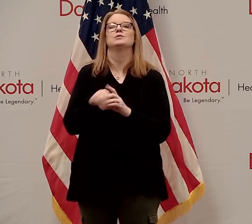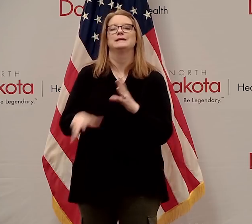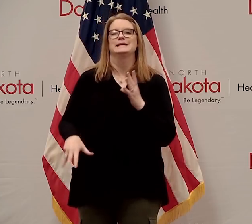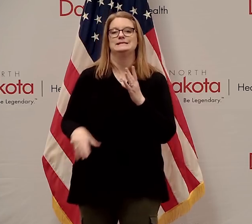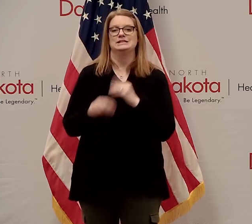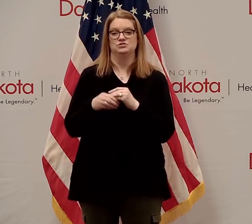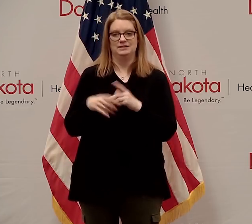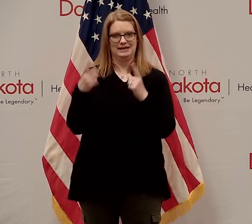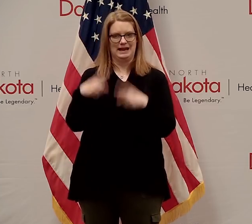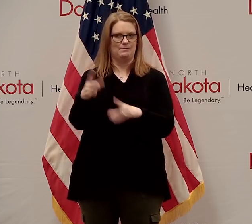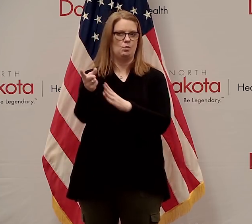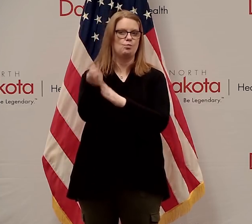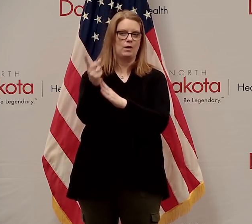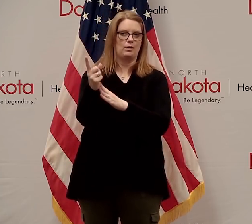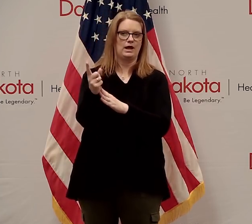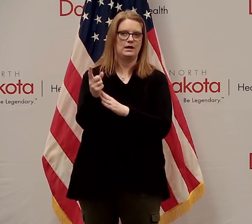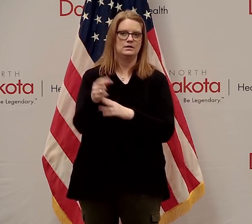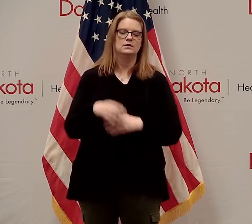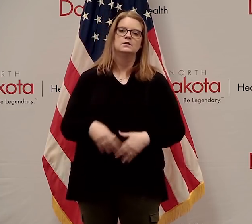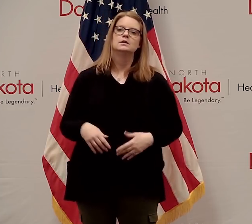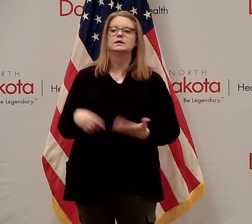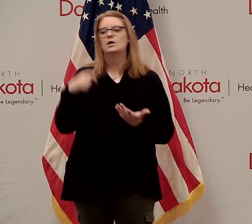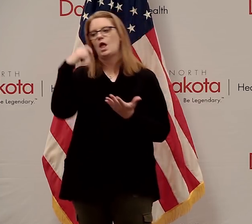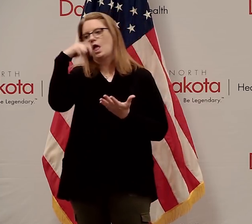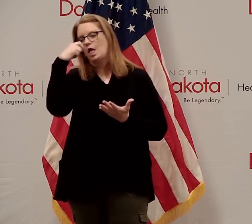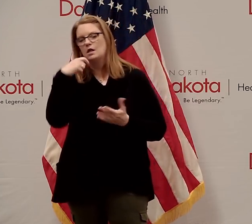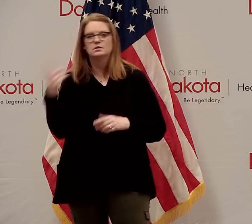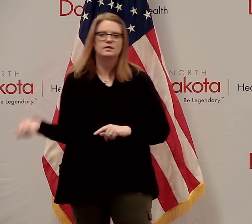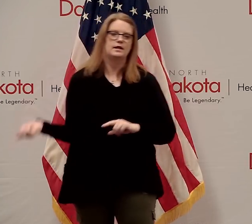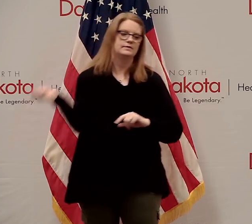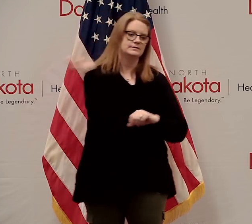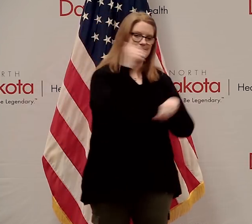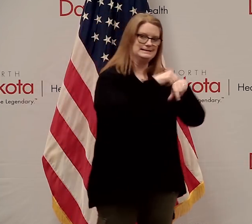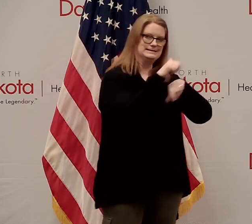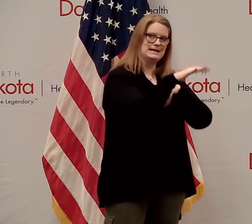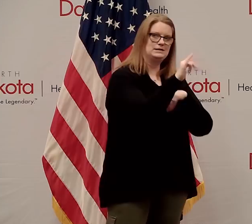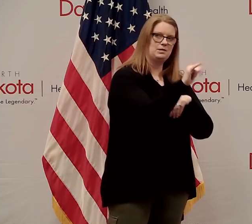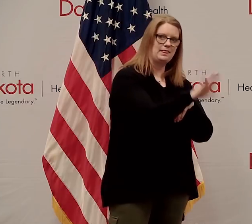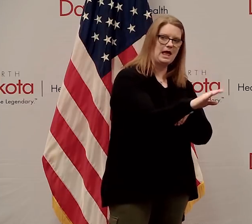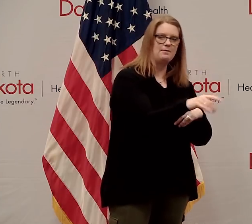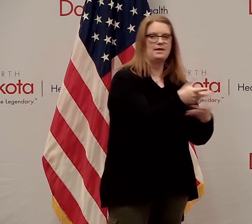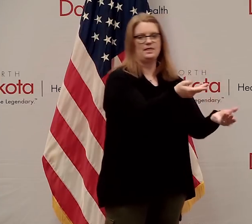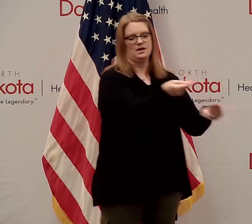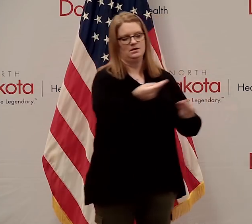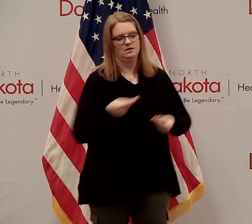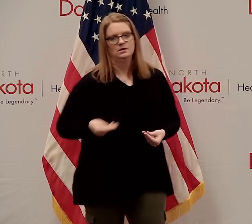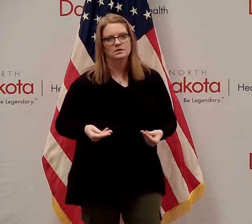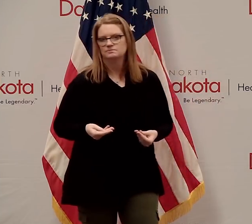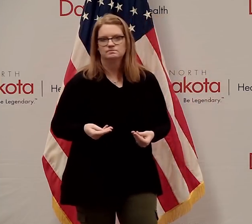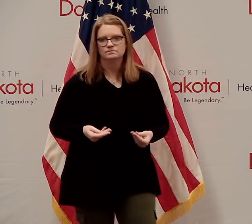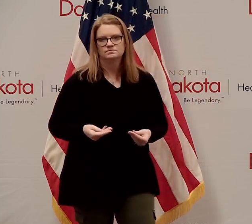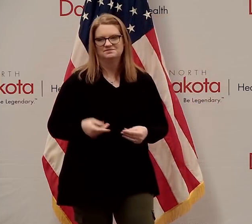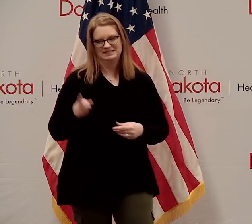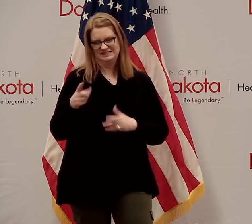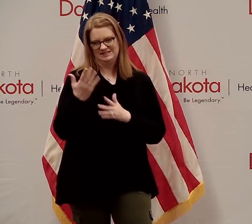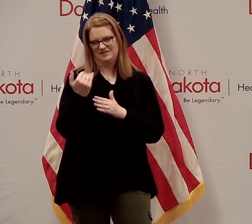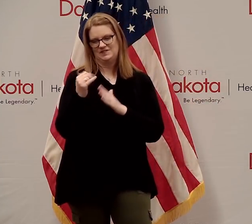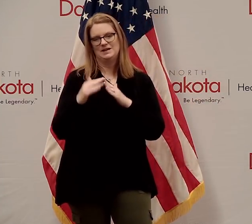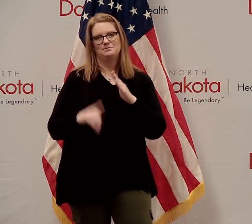right on a spot as opposed to collect it, send it to a lab, come back again. This is the machine where you can get a test back in under 15